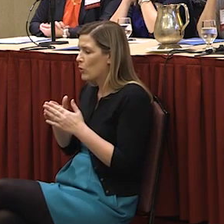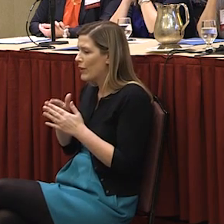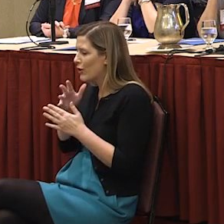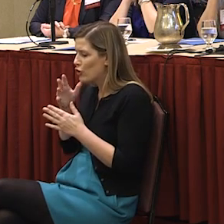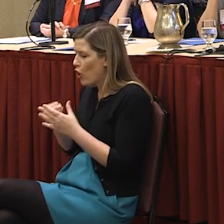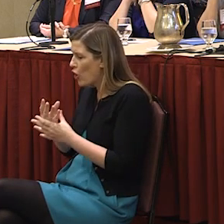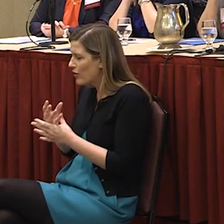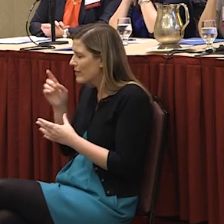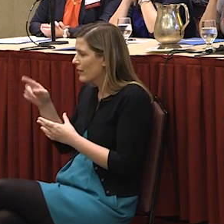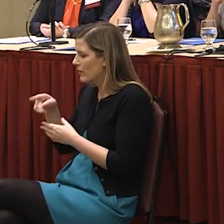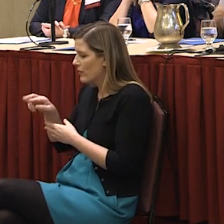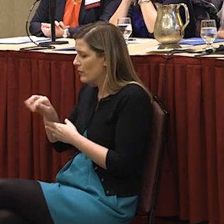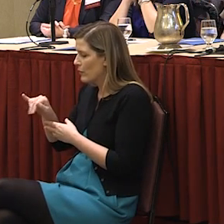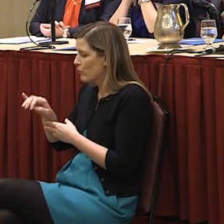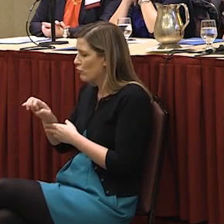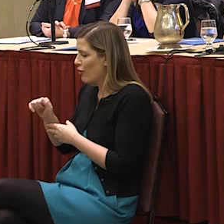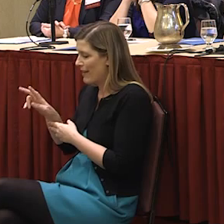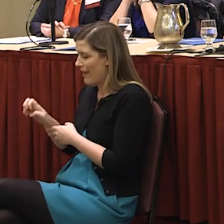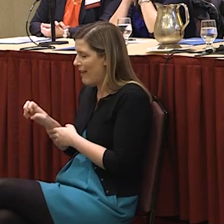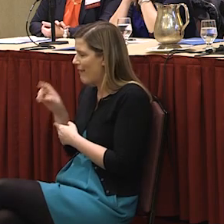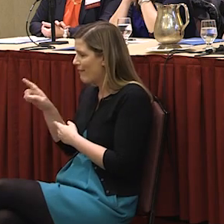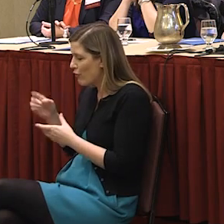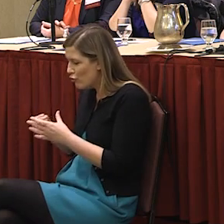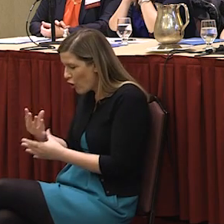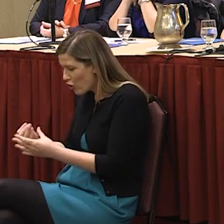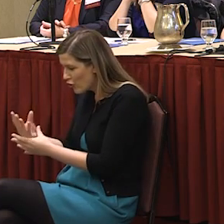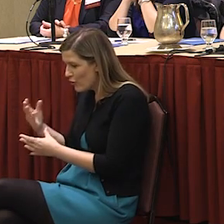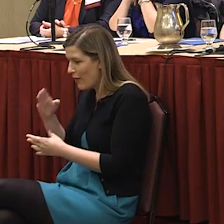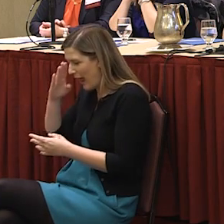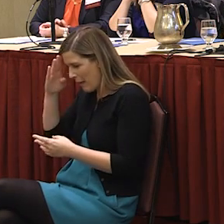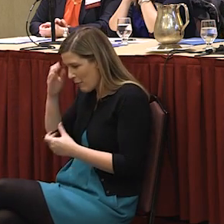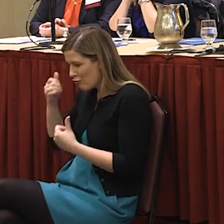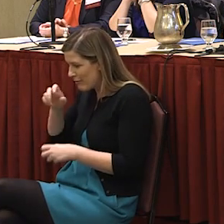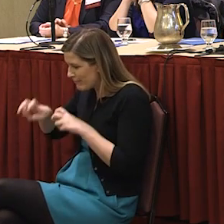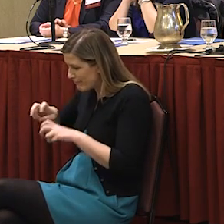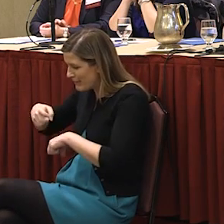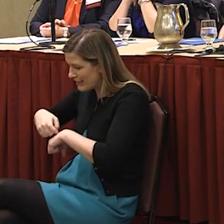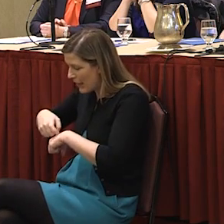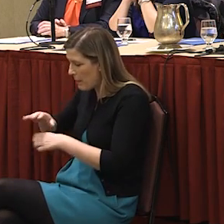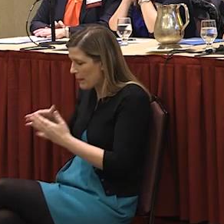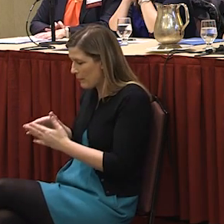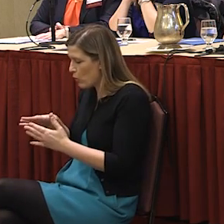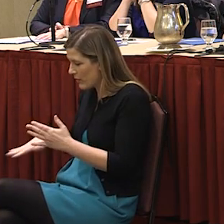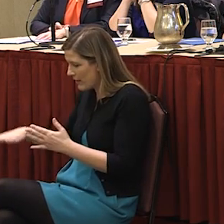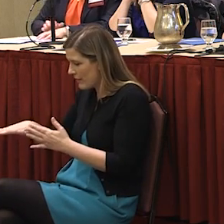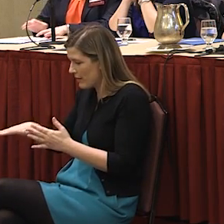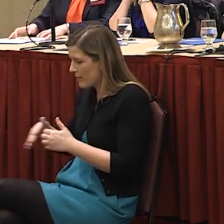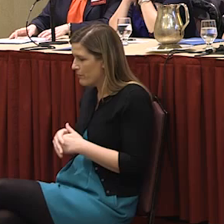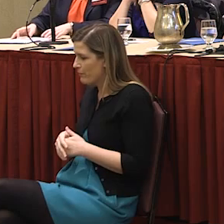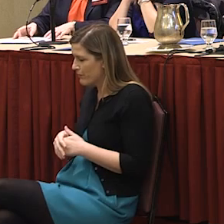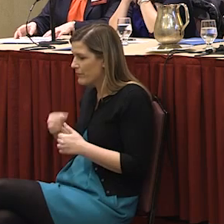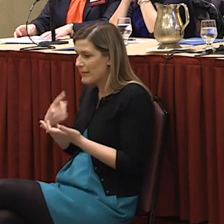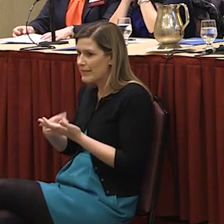in the Prairie Avenue area where our new site is. So that's the hospital trying to invest the time into the community. And as